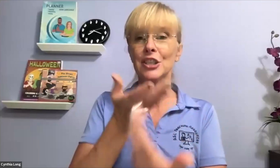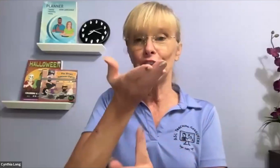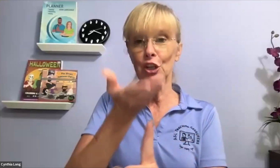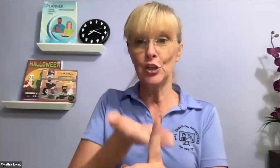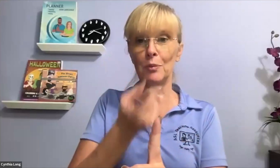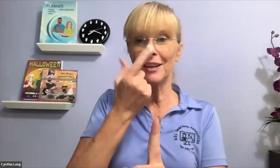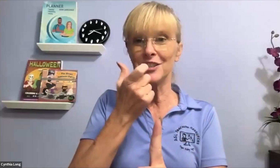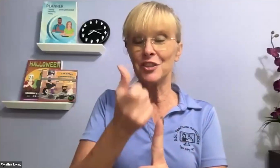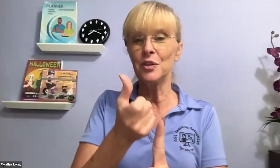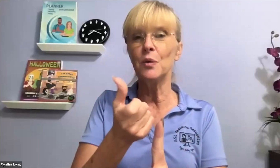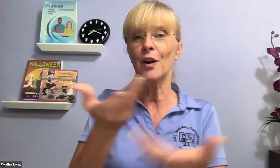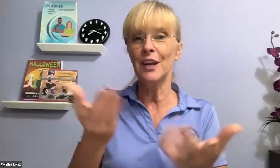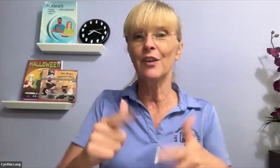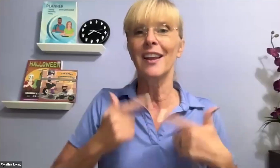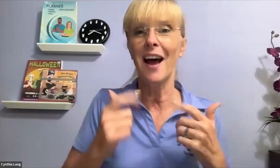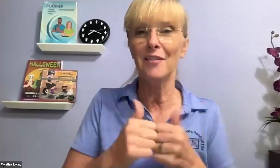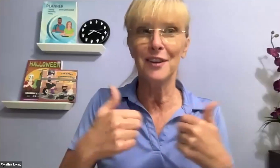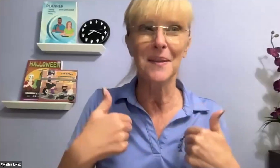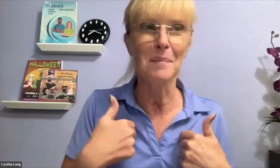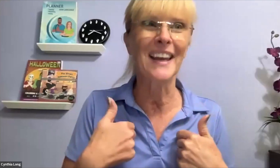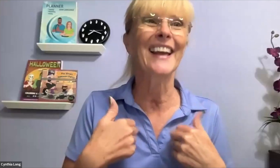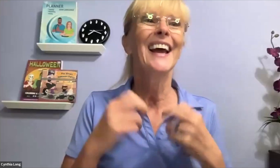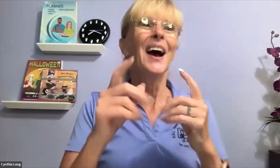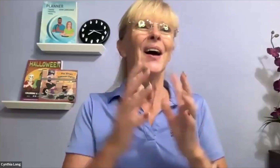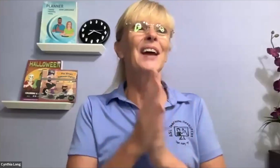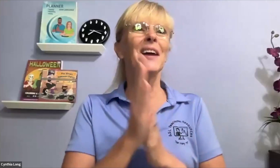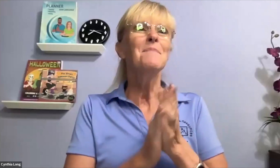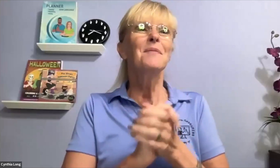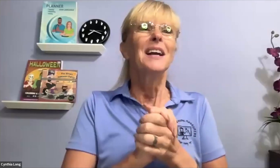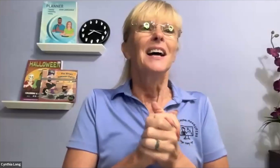matching you because you are here live with me. Okay.